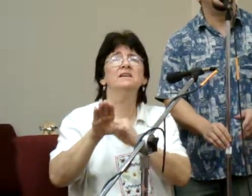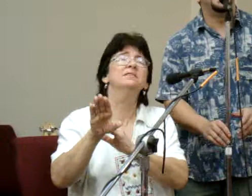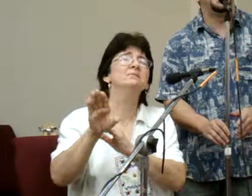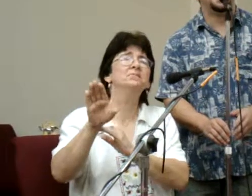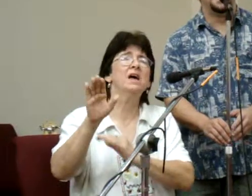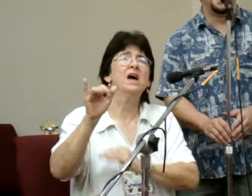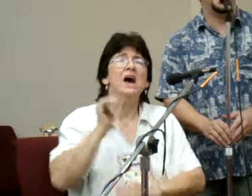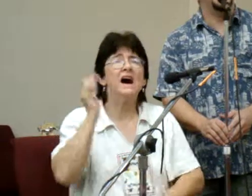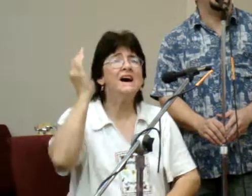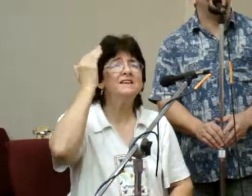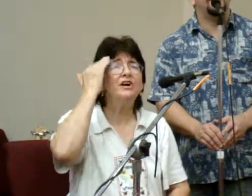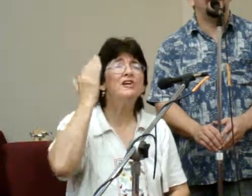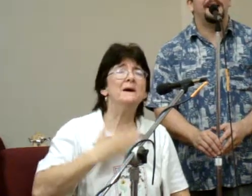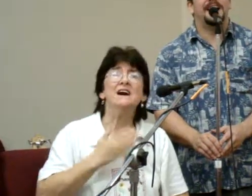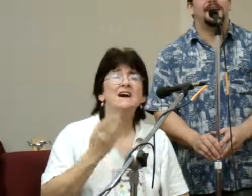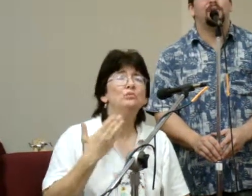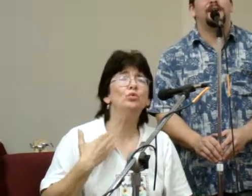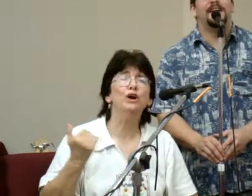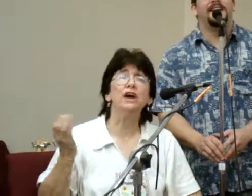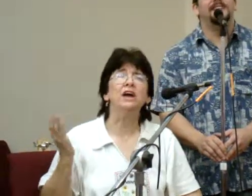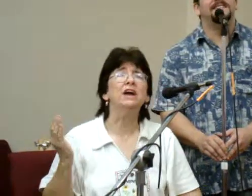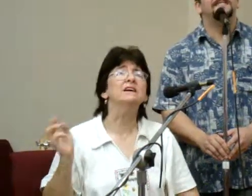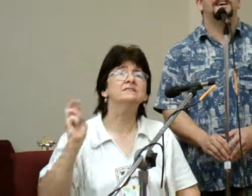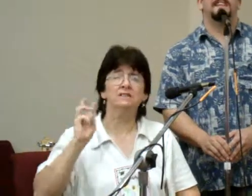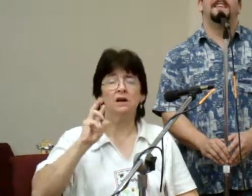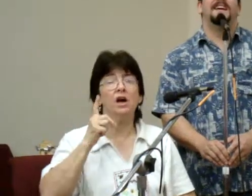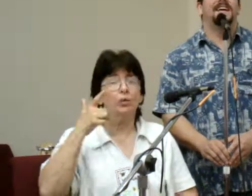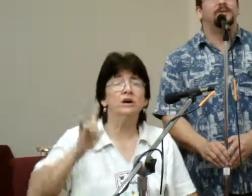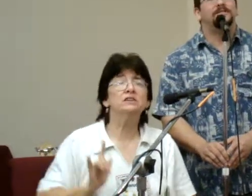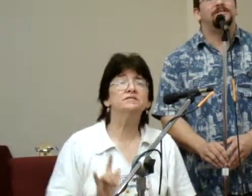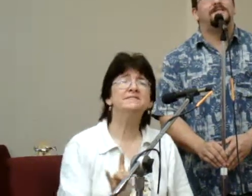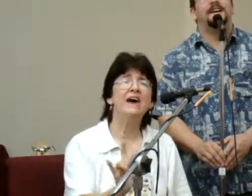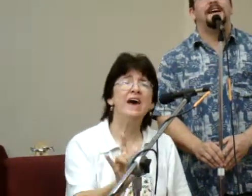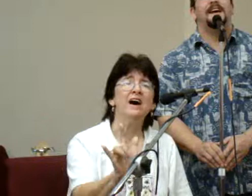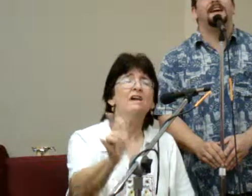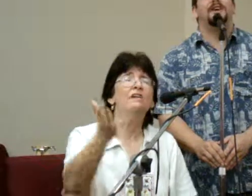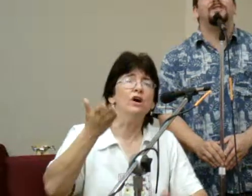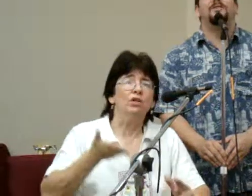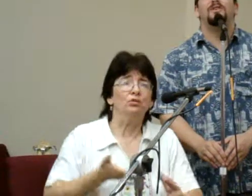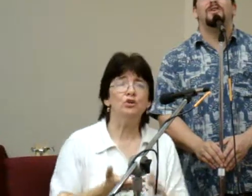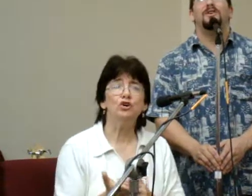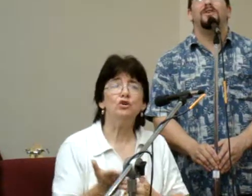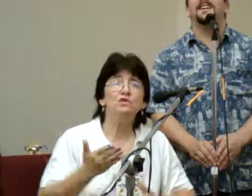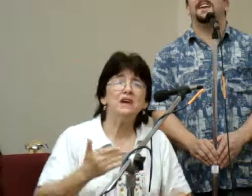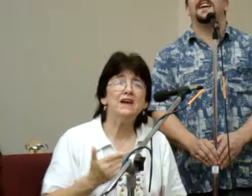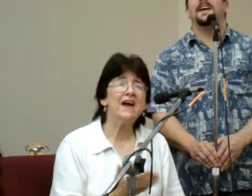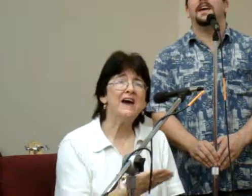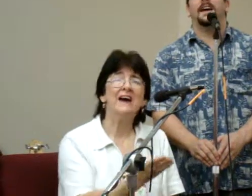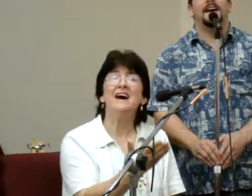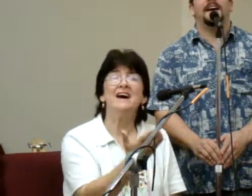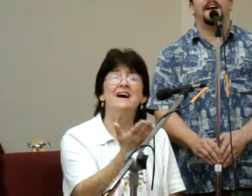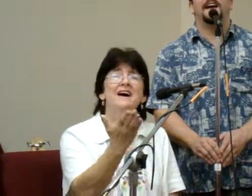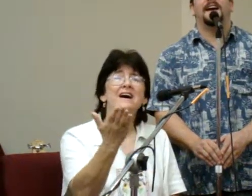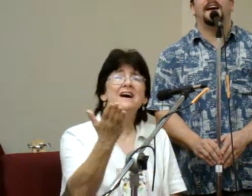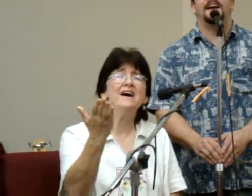heaven. I know my wings, they will sail through the